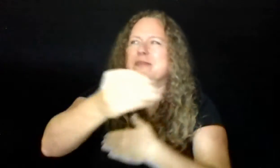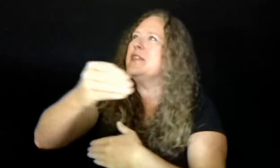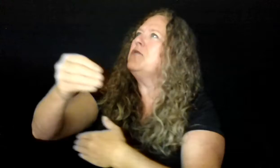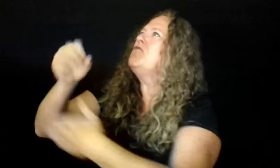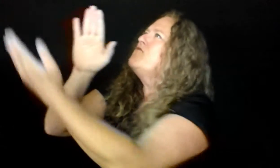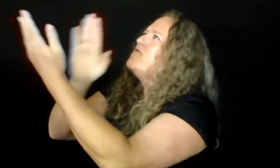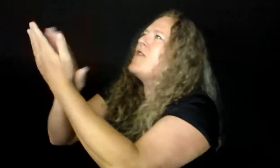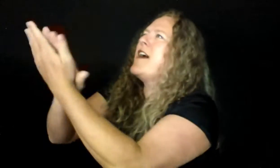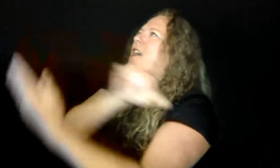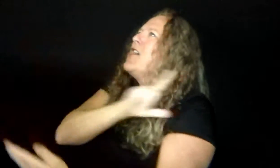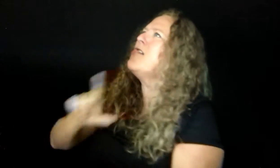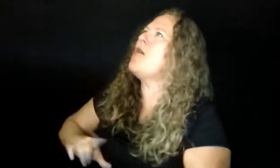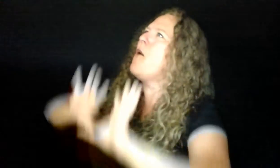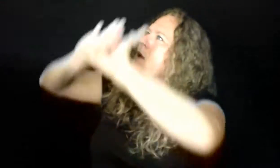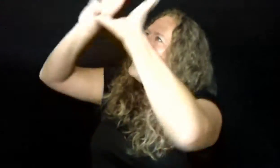Amen. You may be seated.